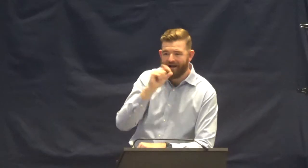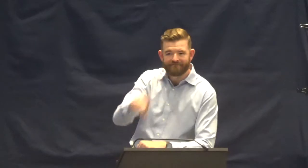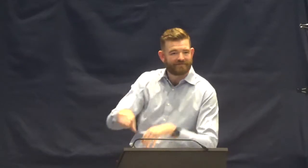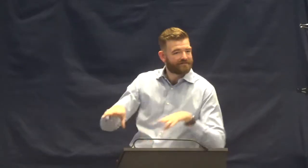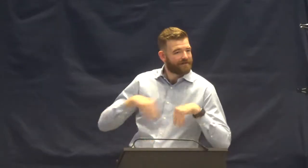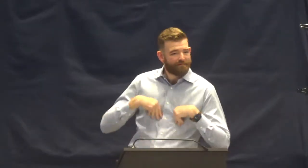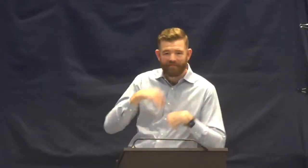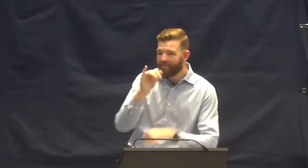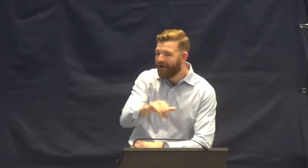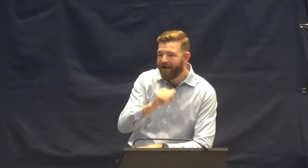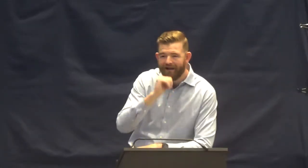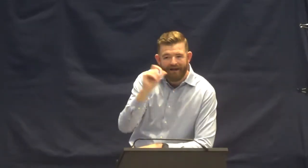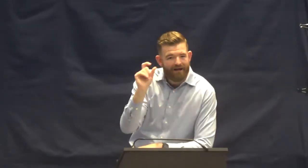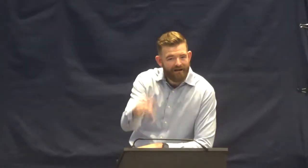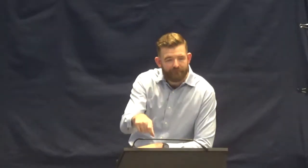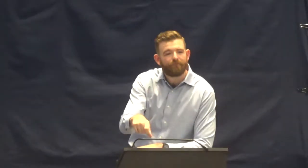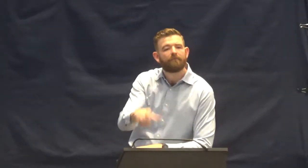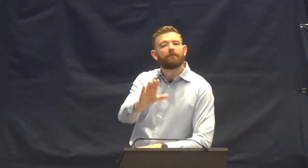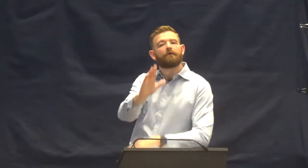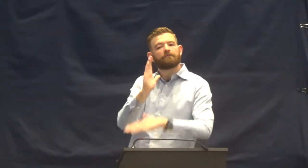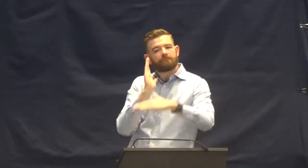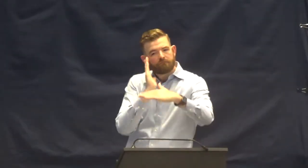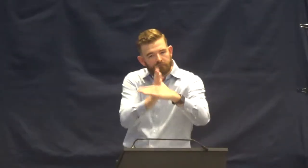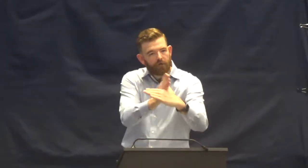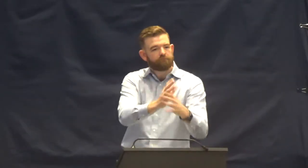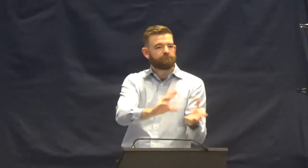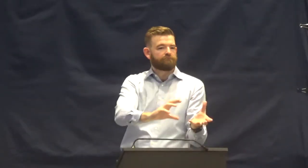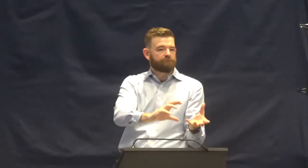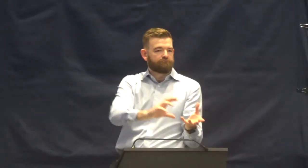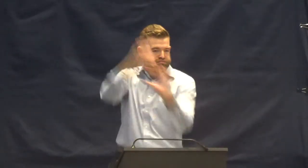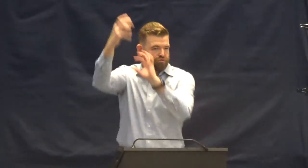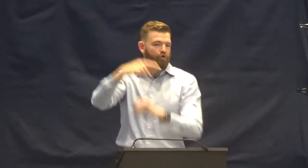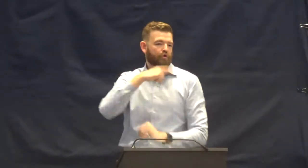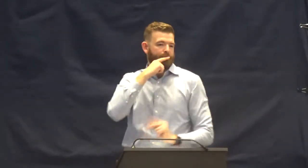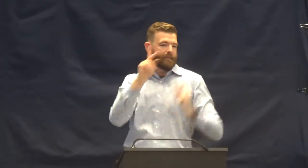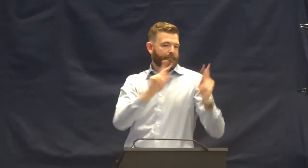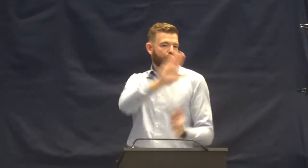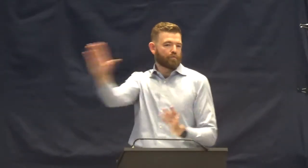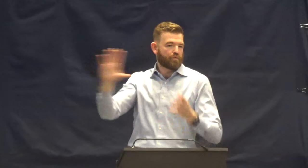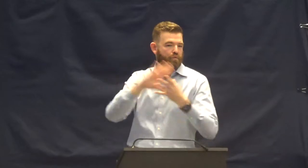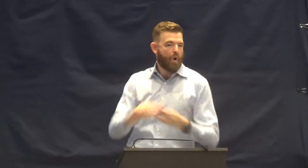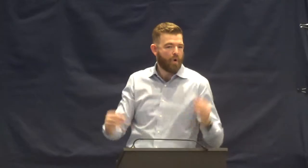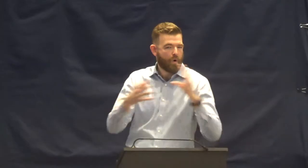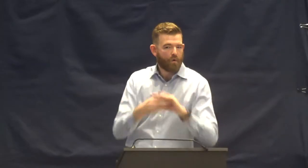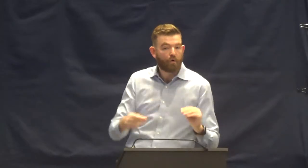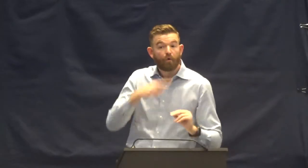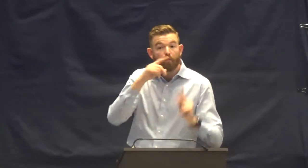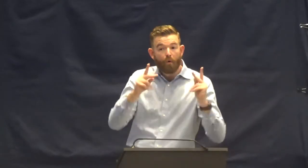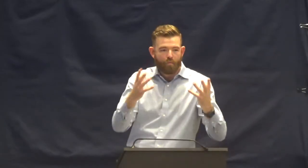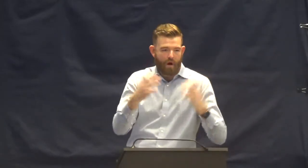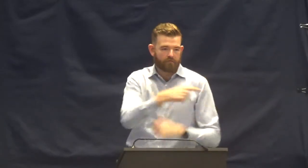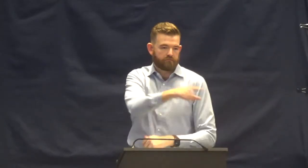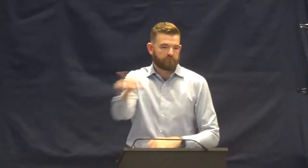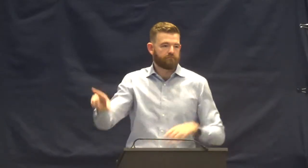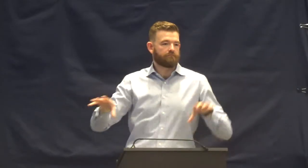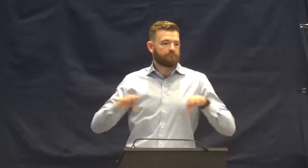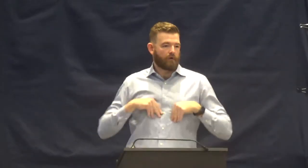that way anymore. You don't need to do that. That's a hearing